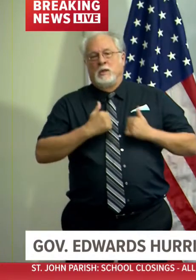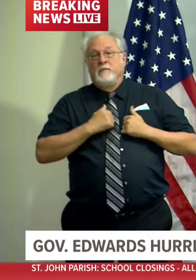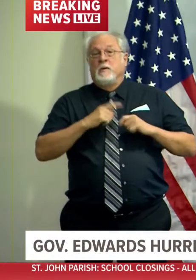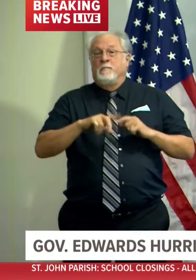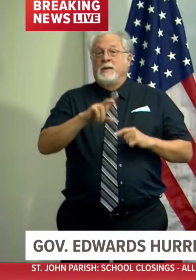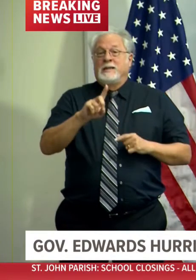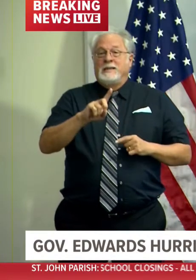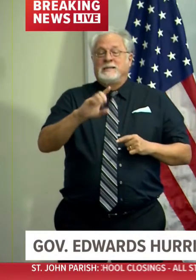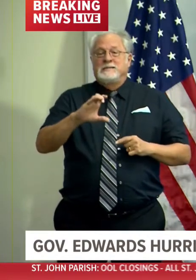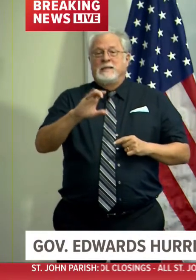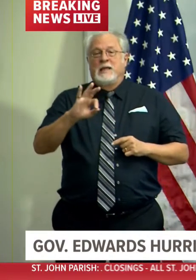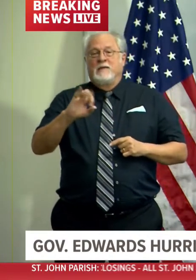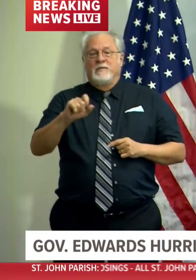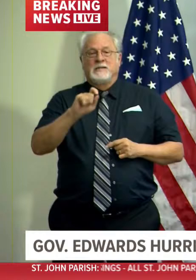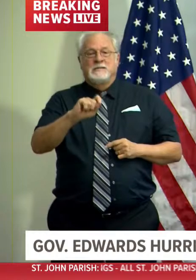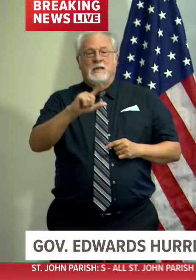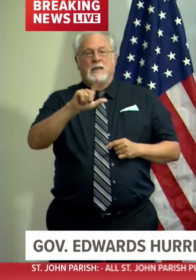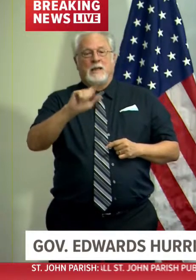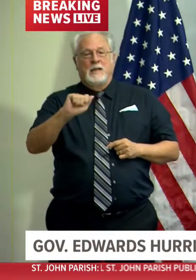to